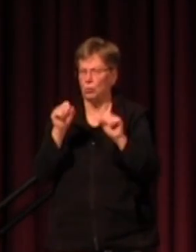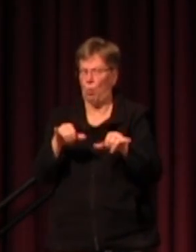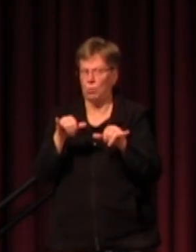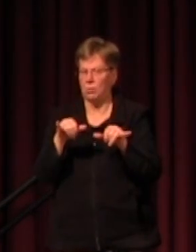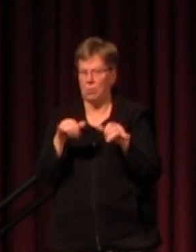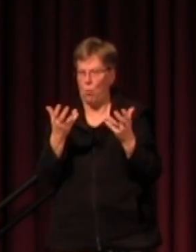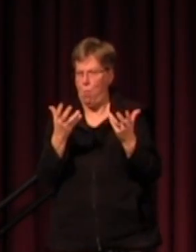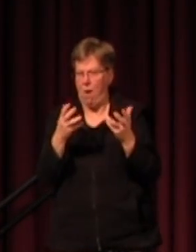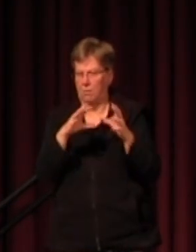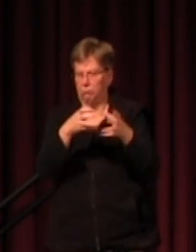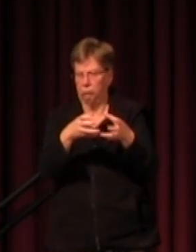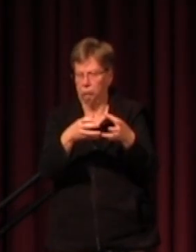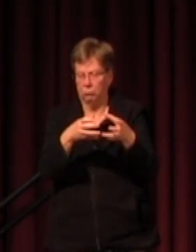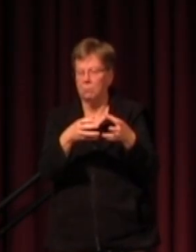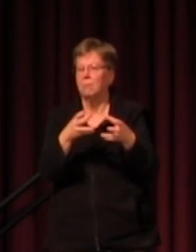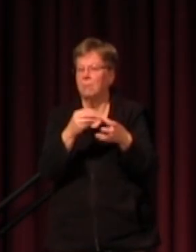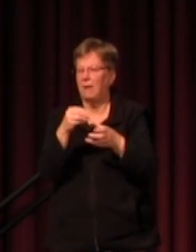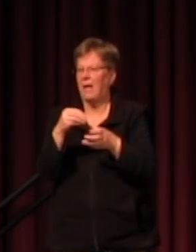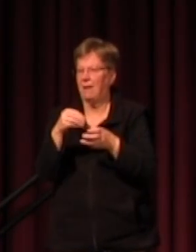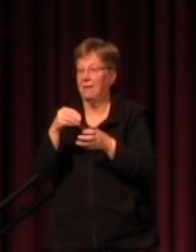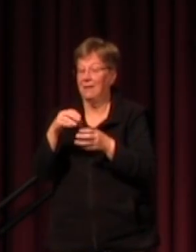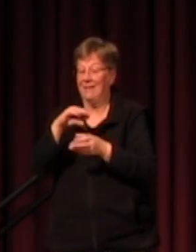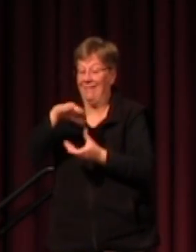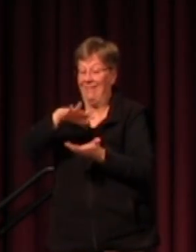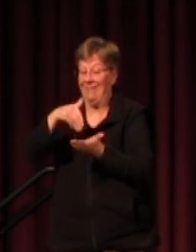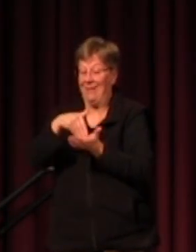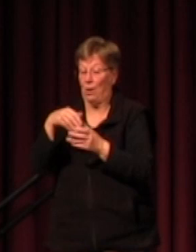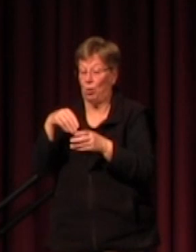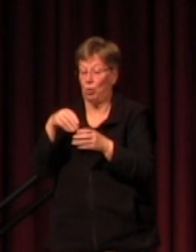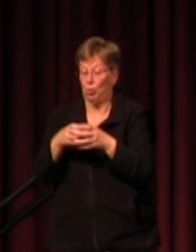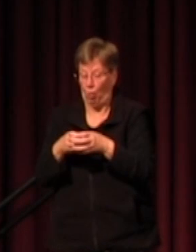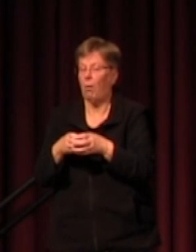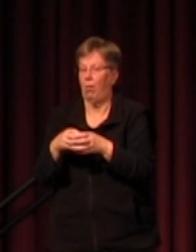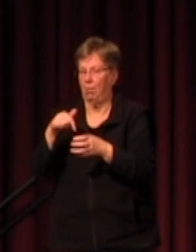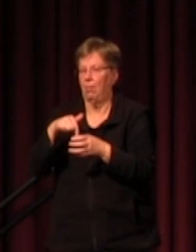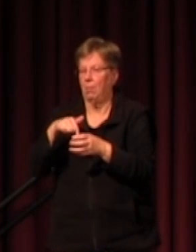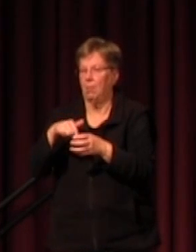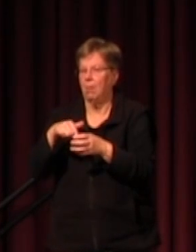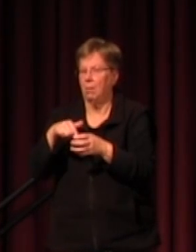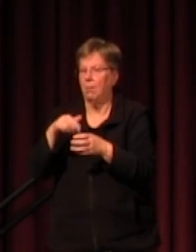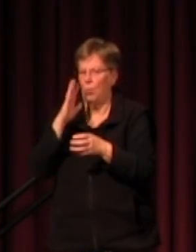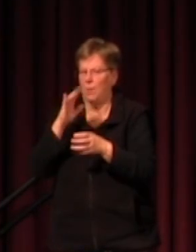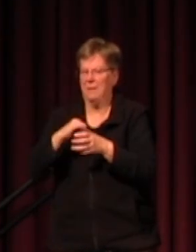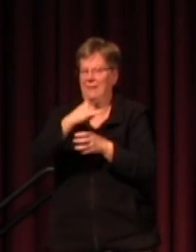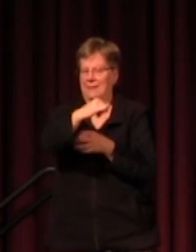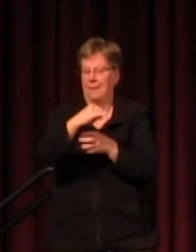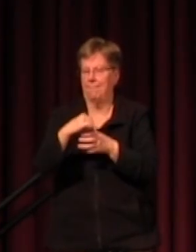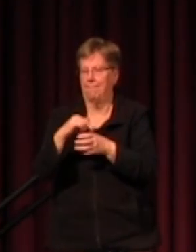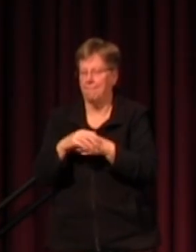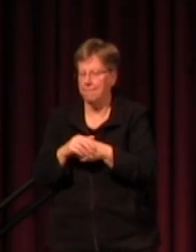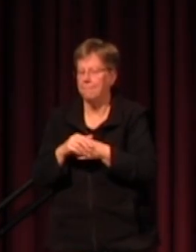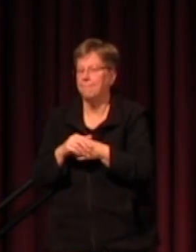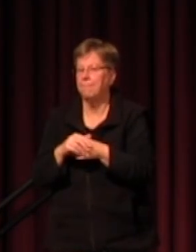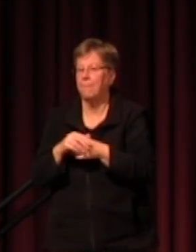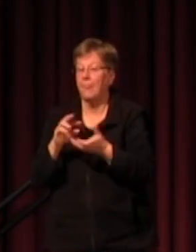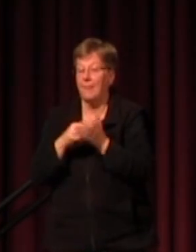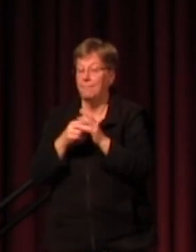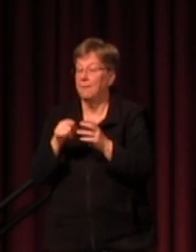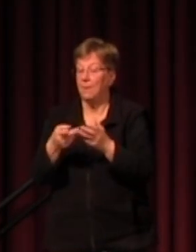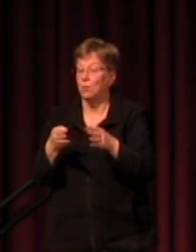and the inner circles of that system. Which means that there's an overlap